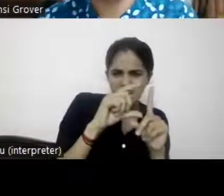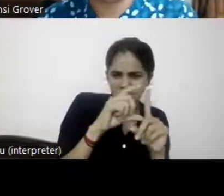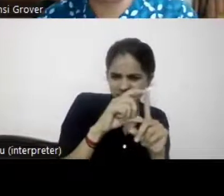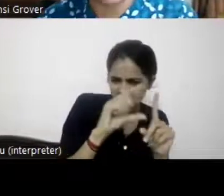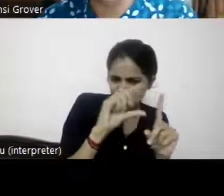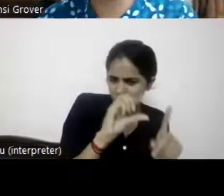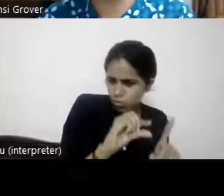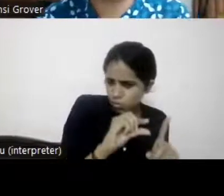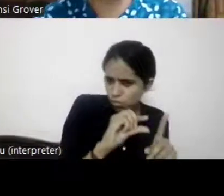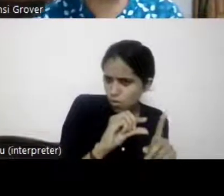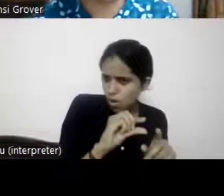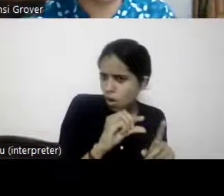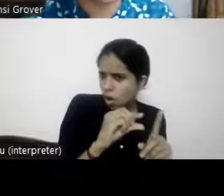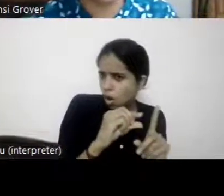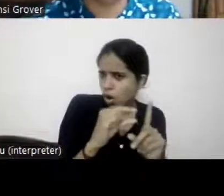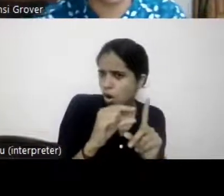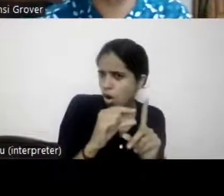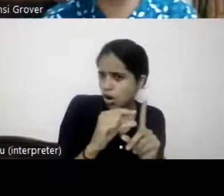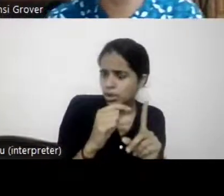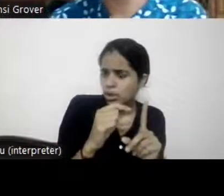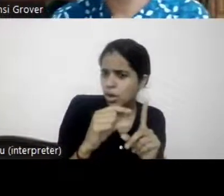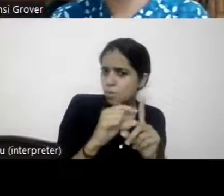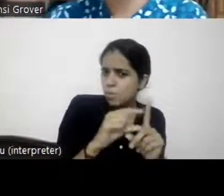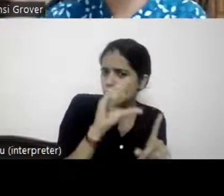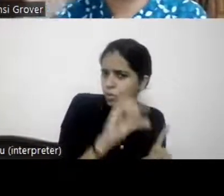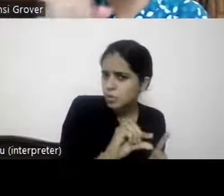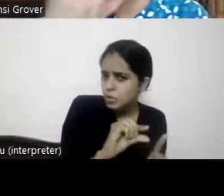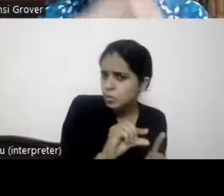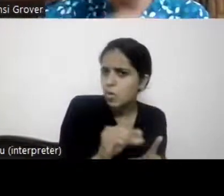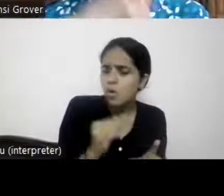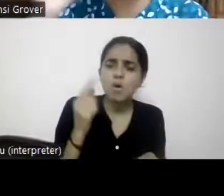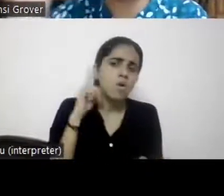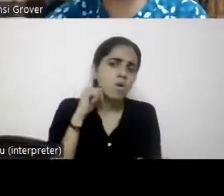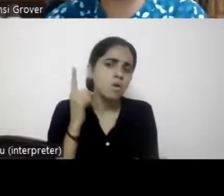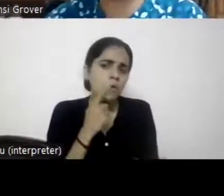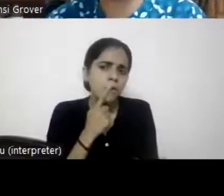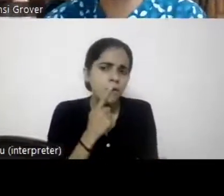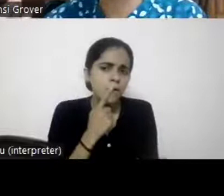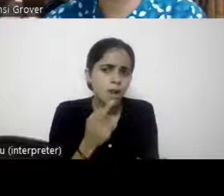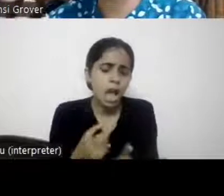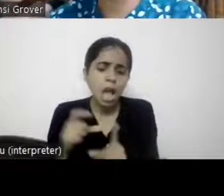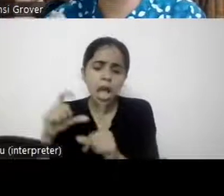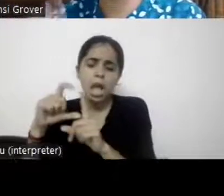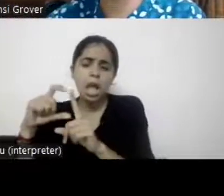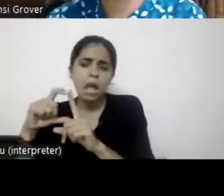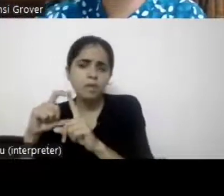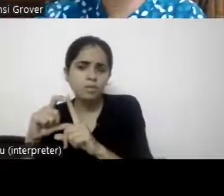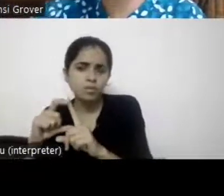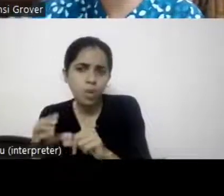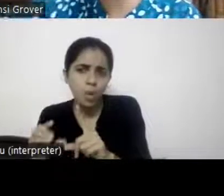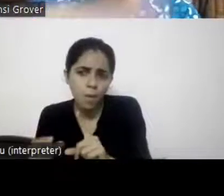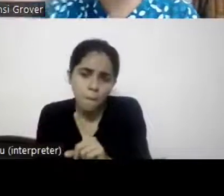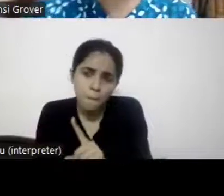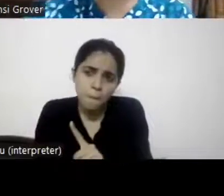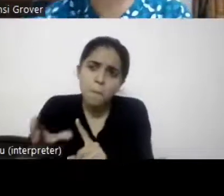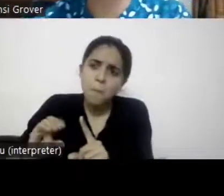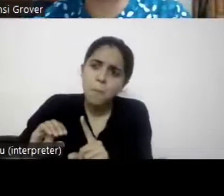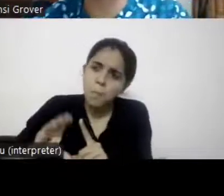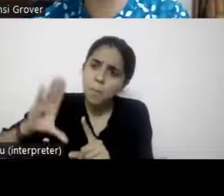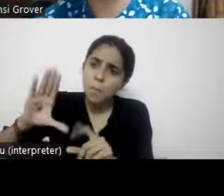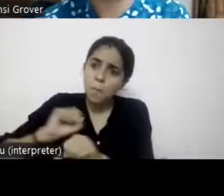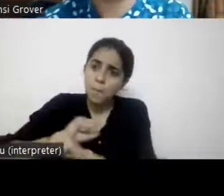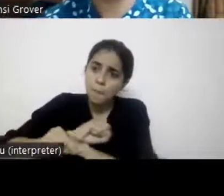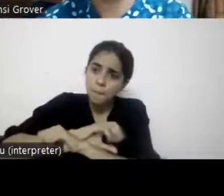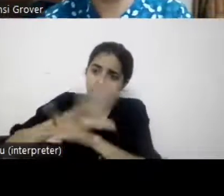is has a hearing impairment, whereas deaf with a capital D is something when we talk about deafness as